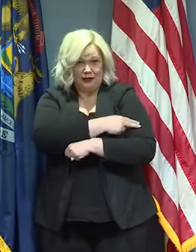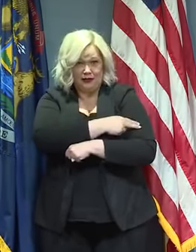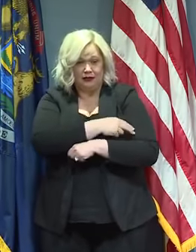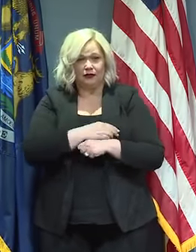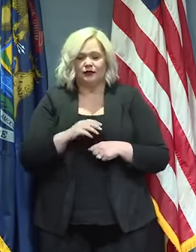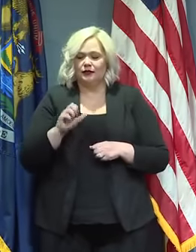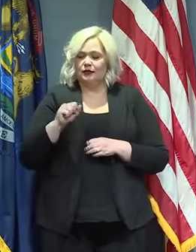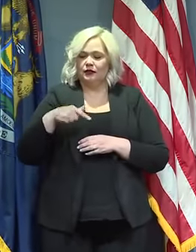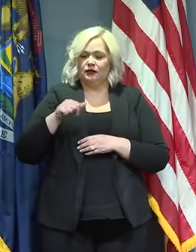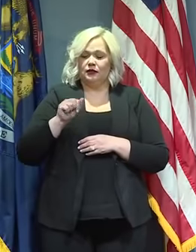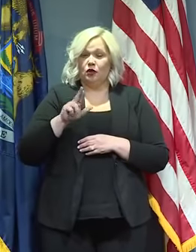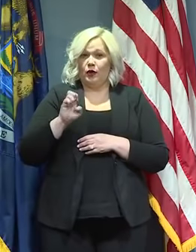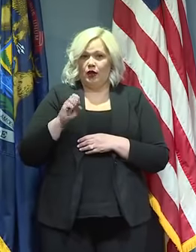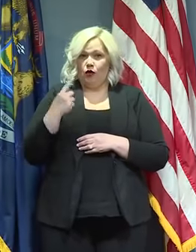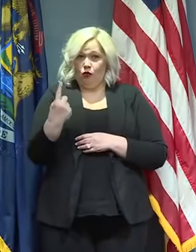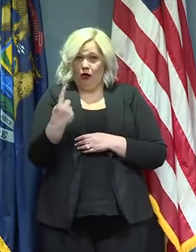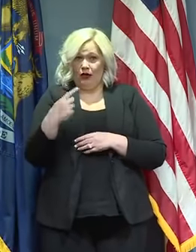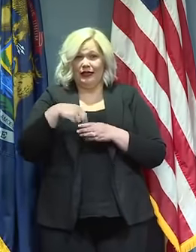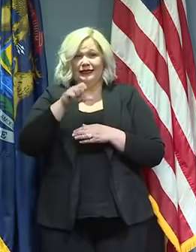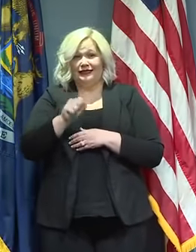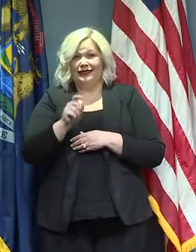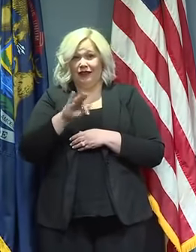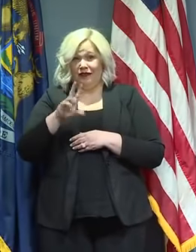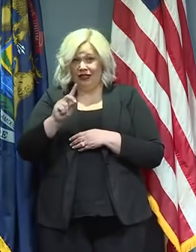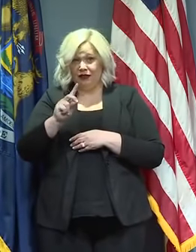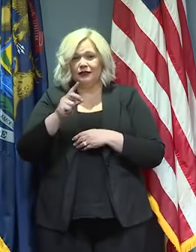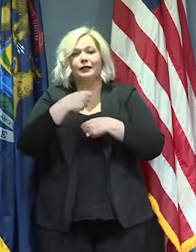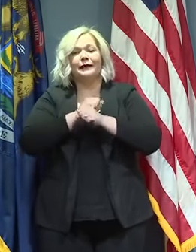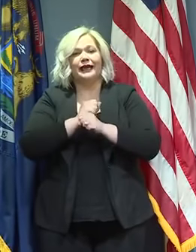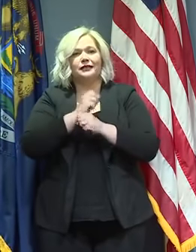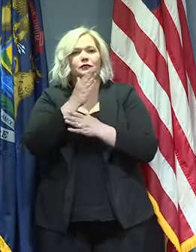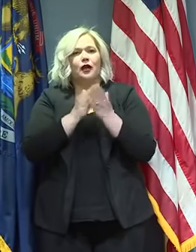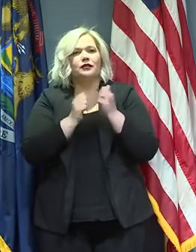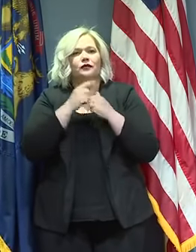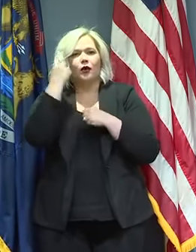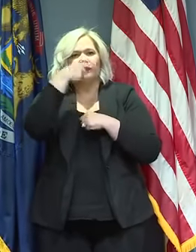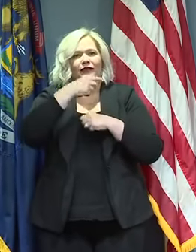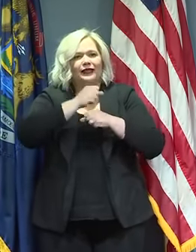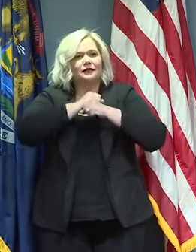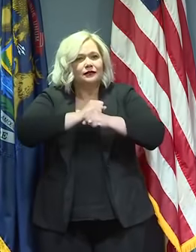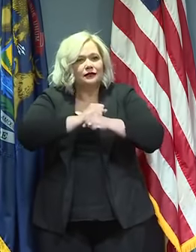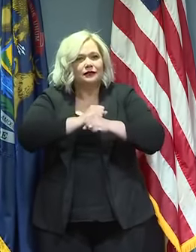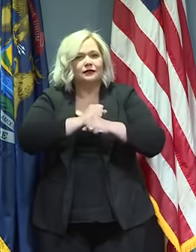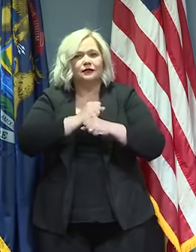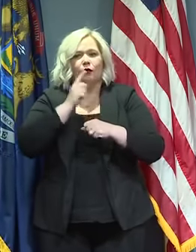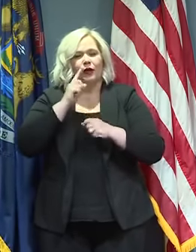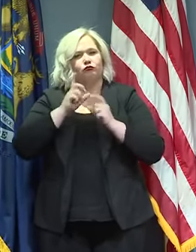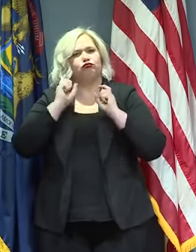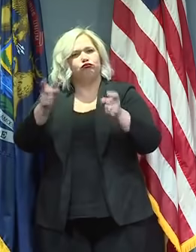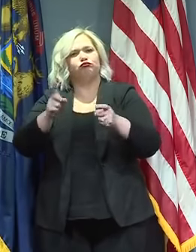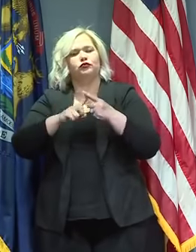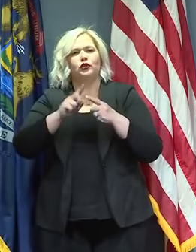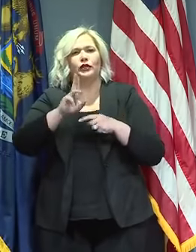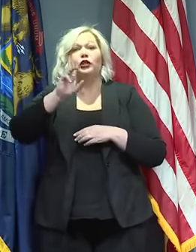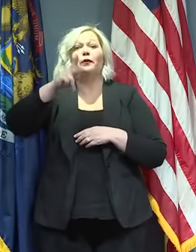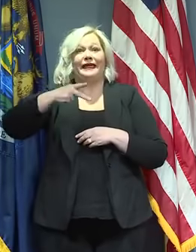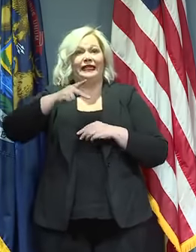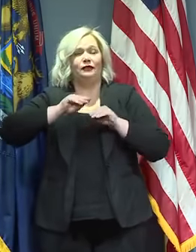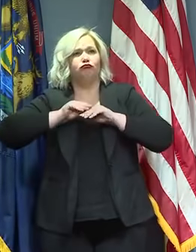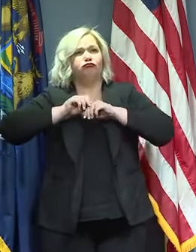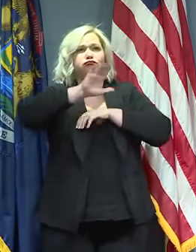Square One in Southfield is producing face shield components for face shields that will be distributed in the Upper